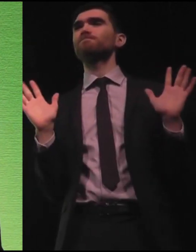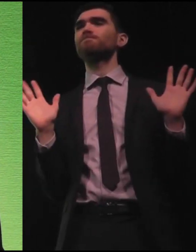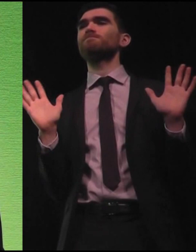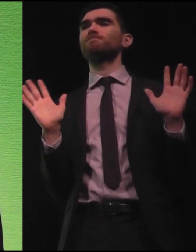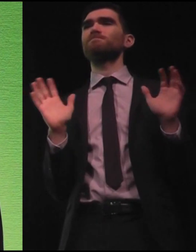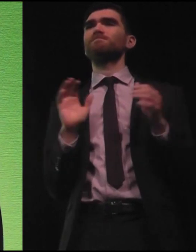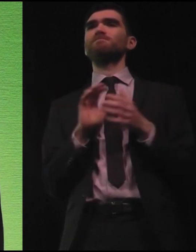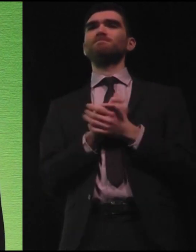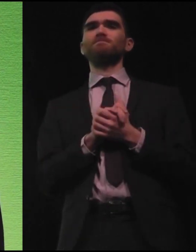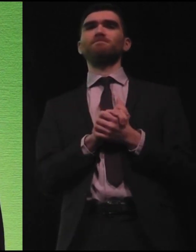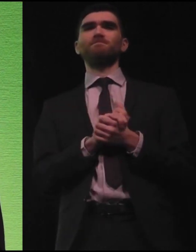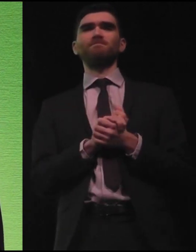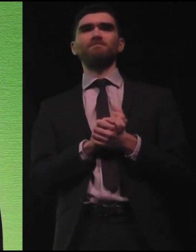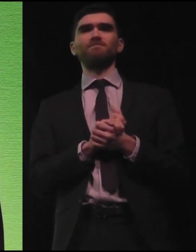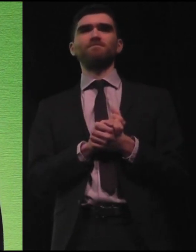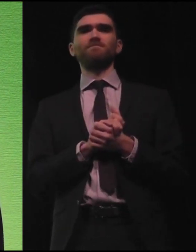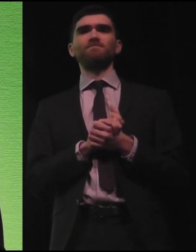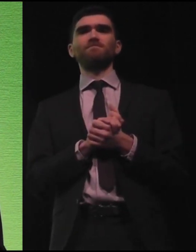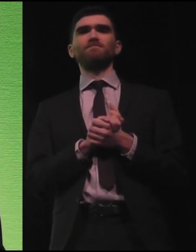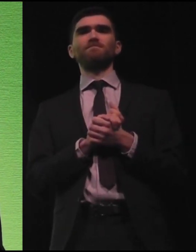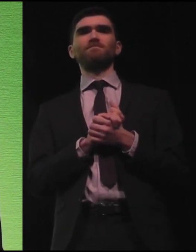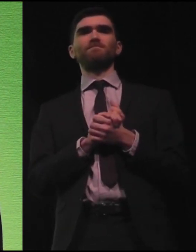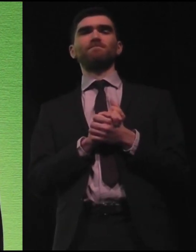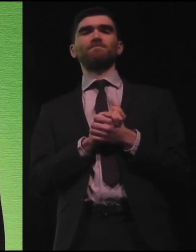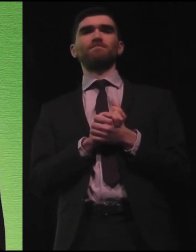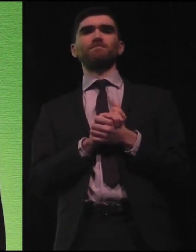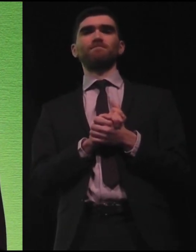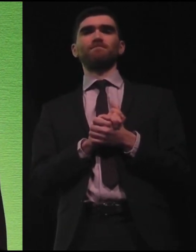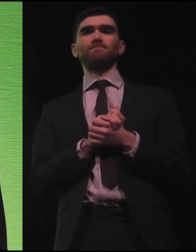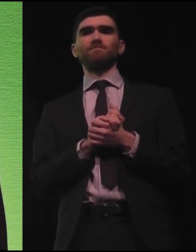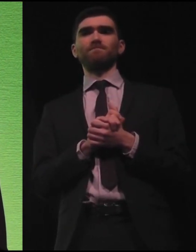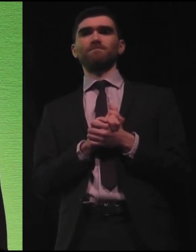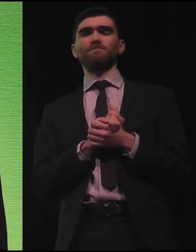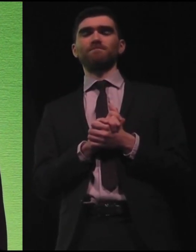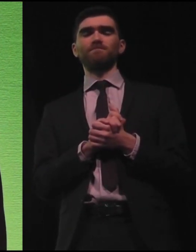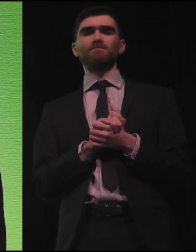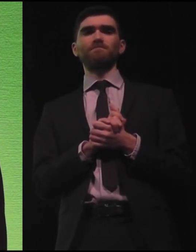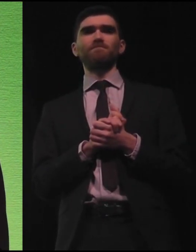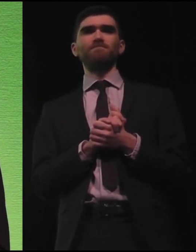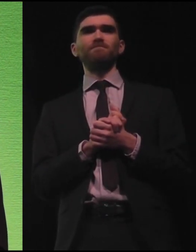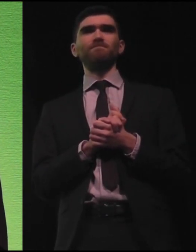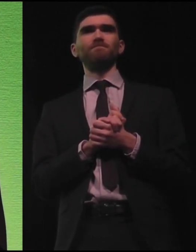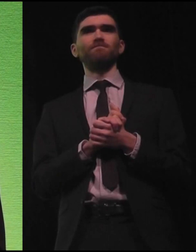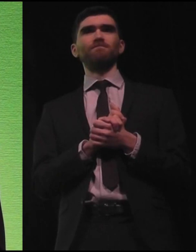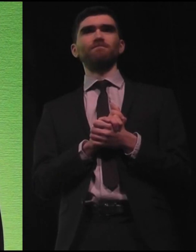Let it be that we will vote for our values and what we believe in.